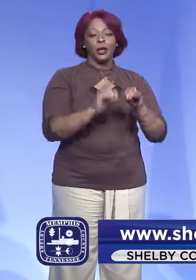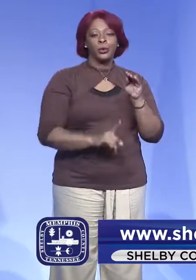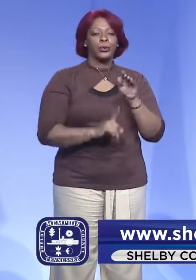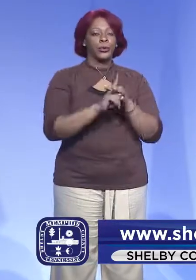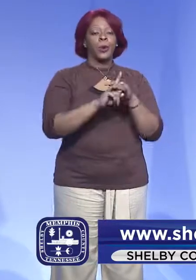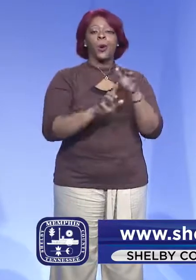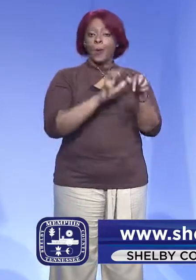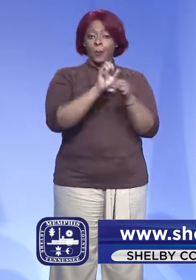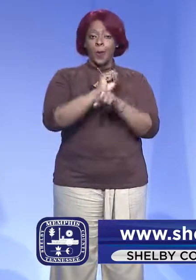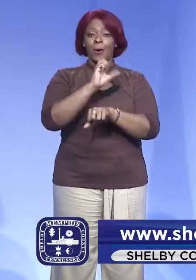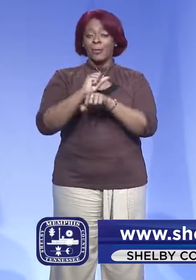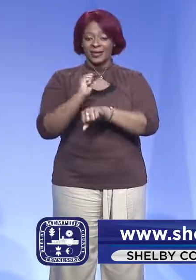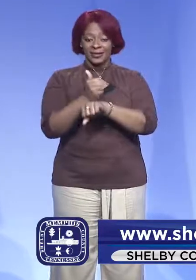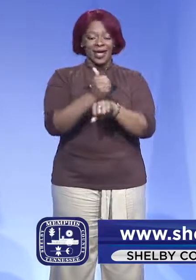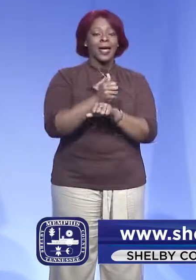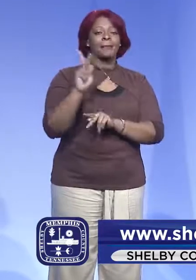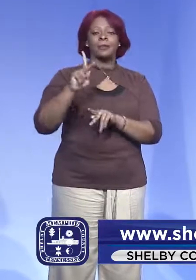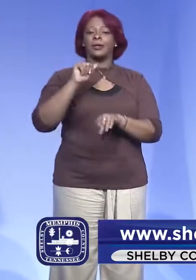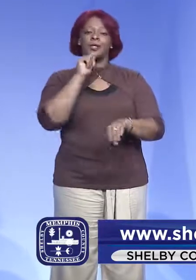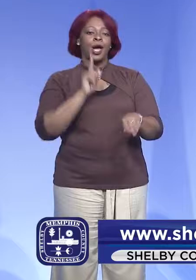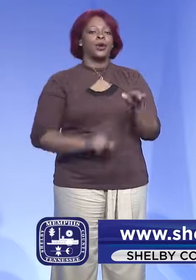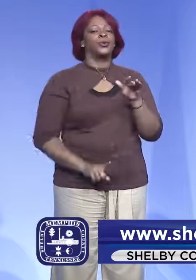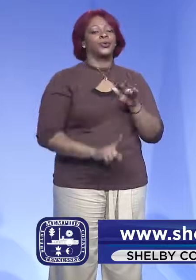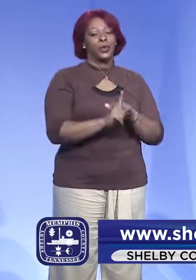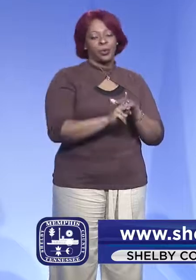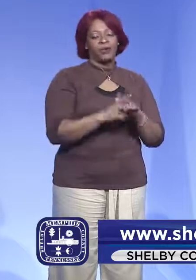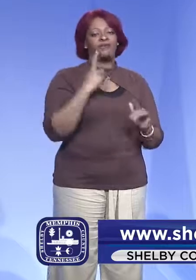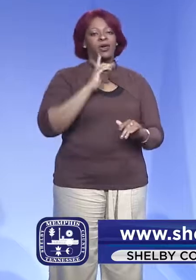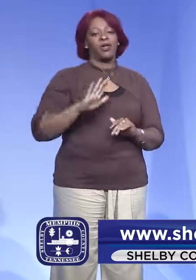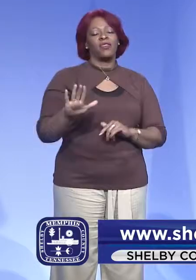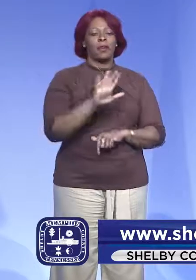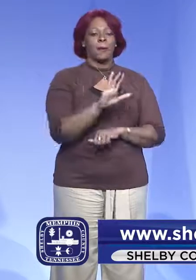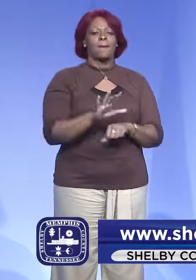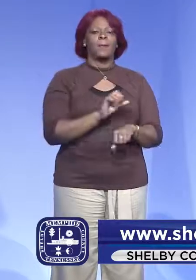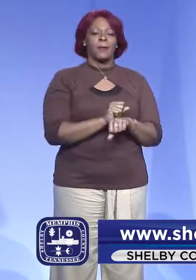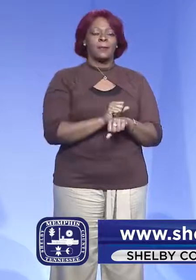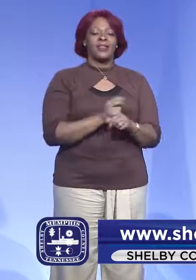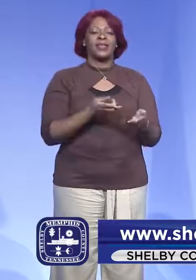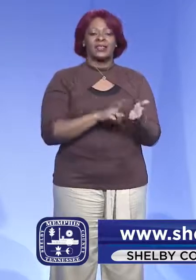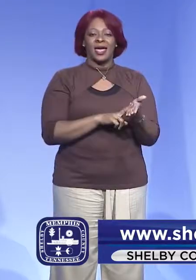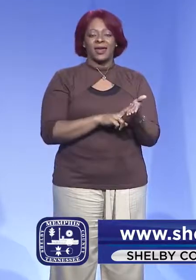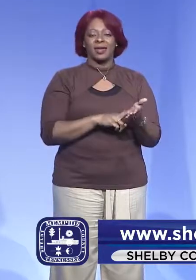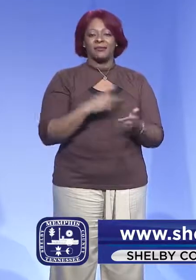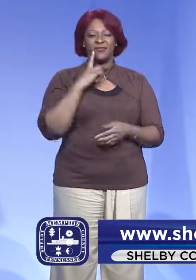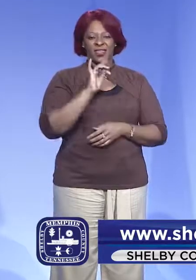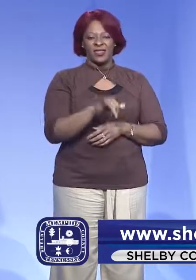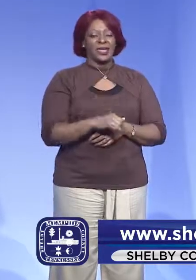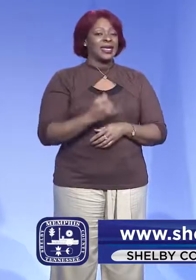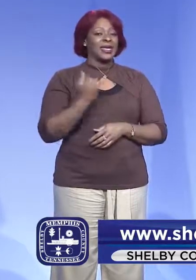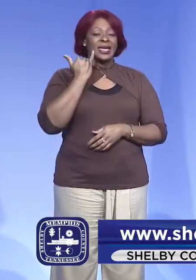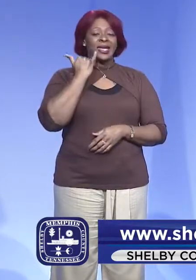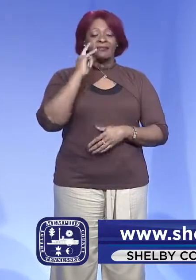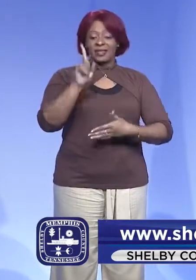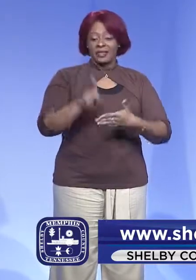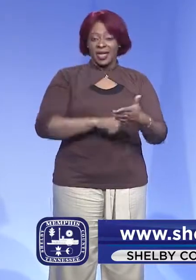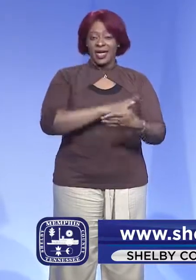been made, but individuals were not showing for their appointments that they had signed up for. If they had canceled, someone else could have had the opportunity